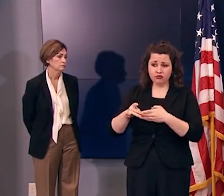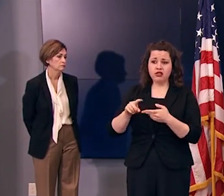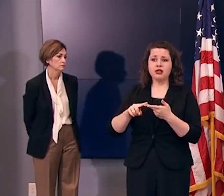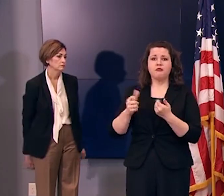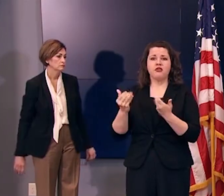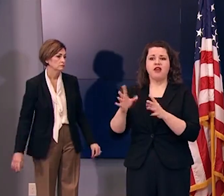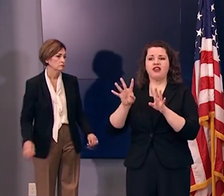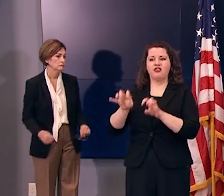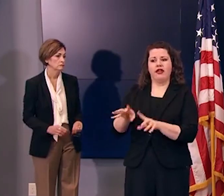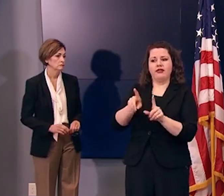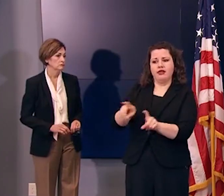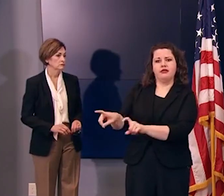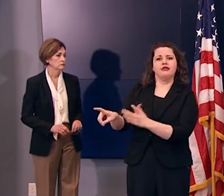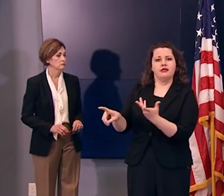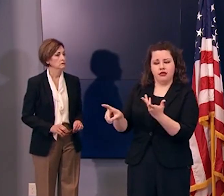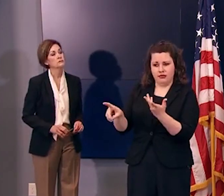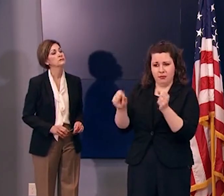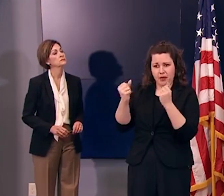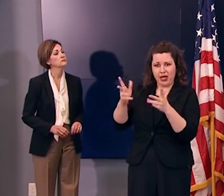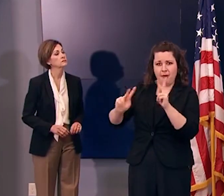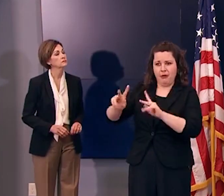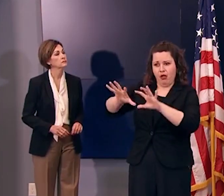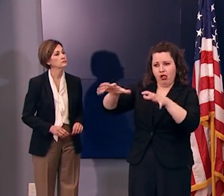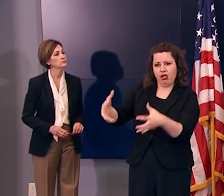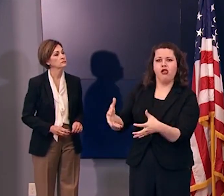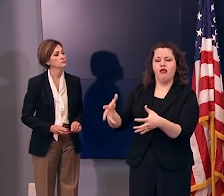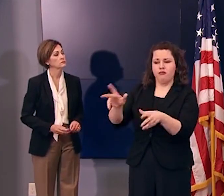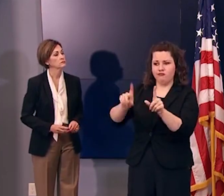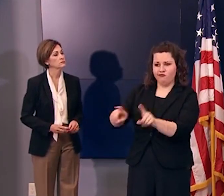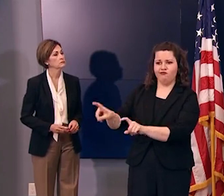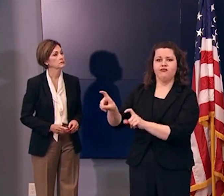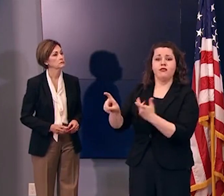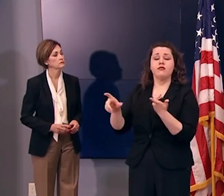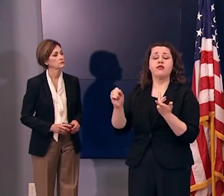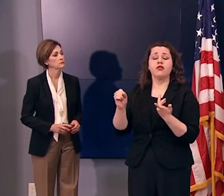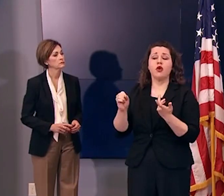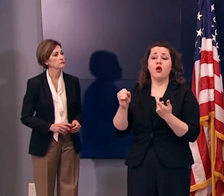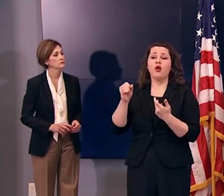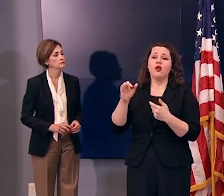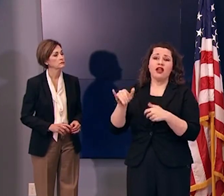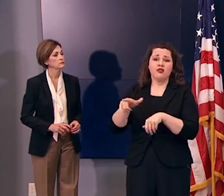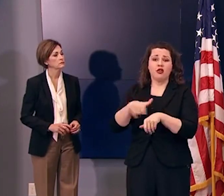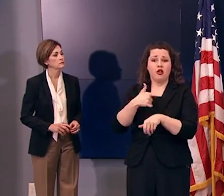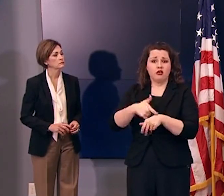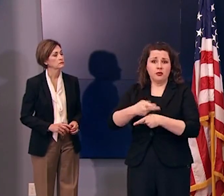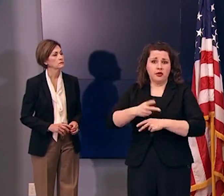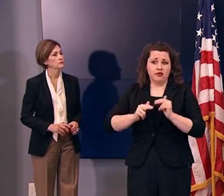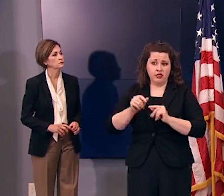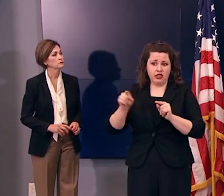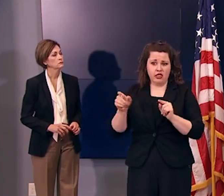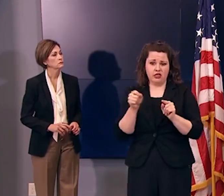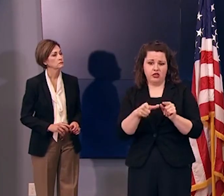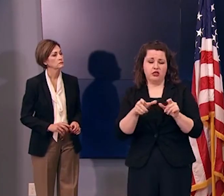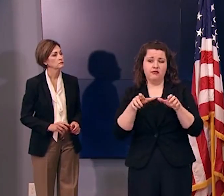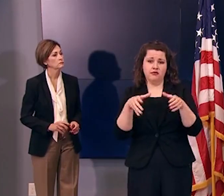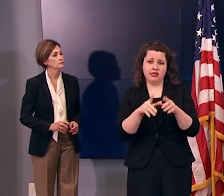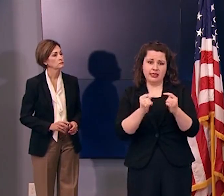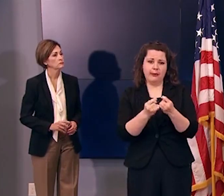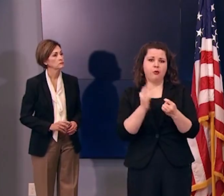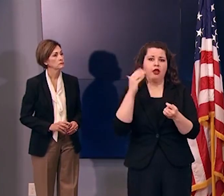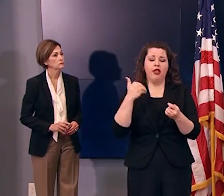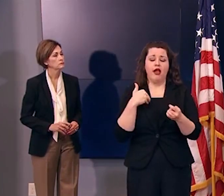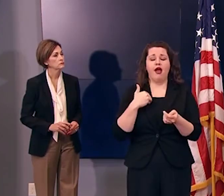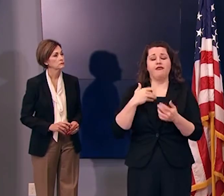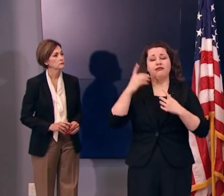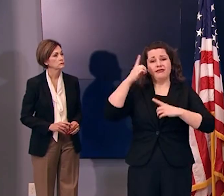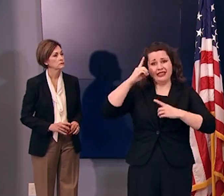surveillance testing of long-term care facility staff. So long-term care center strike teams will be made up of an